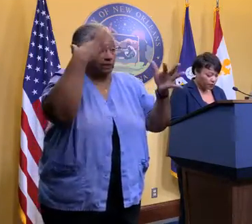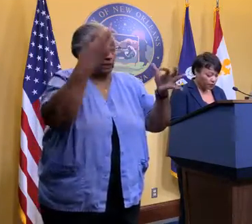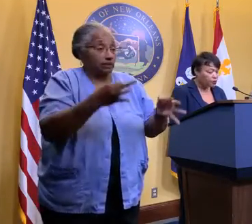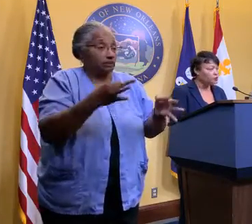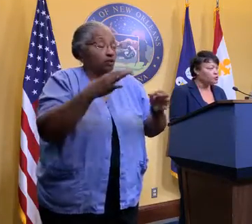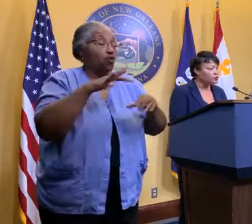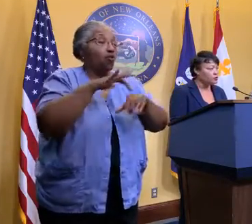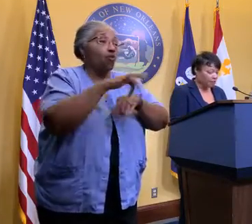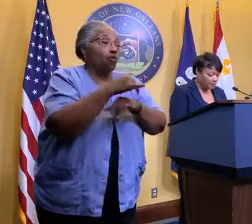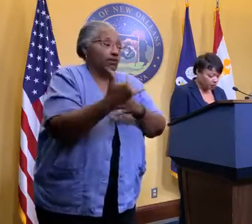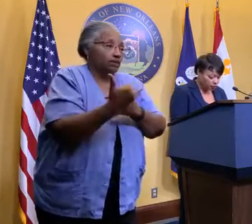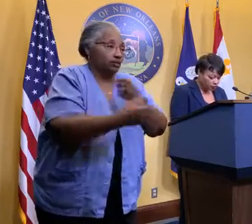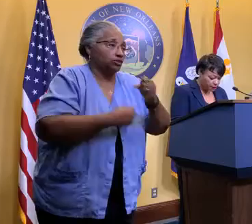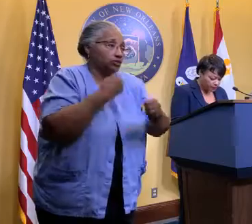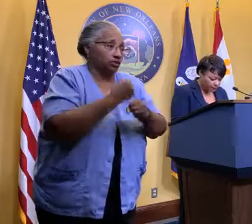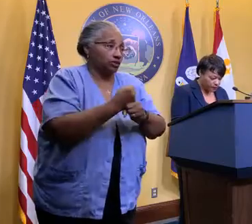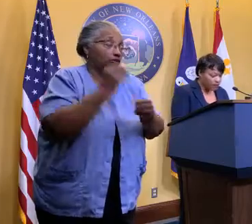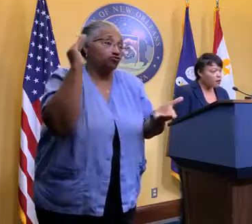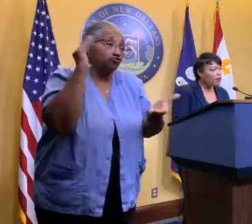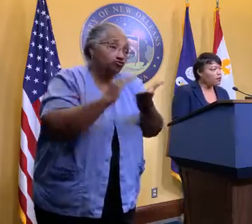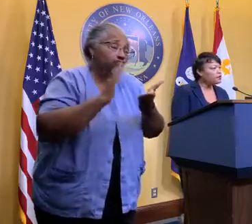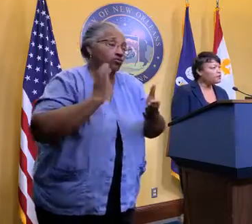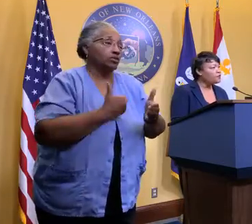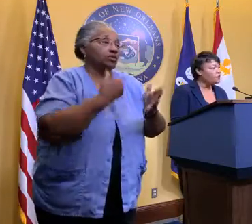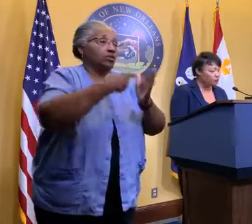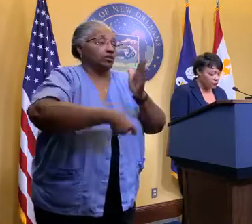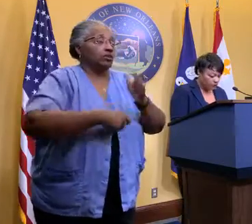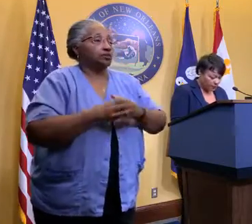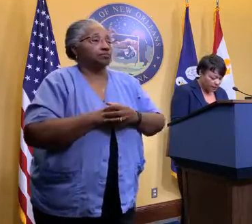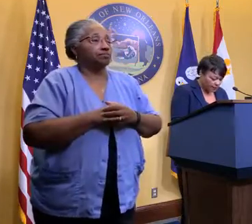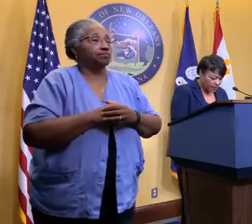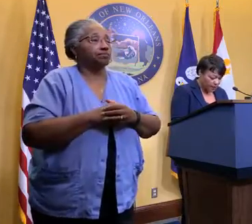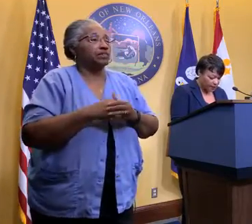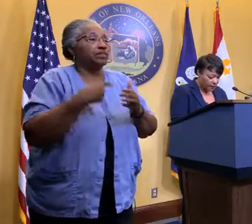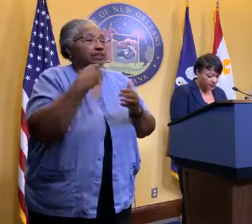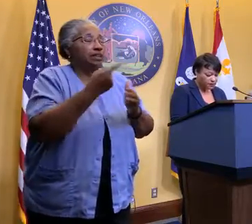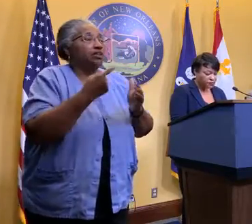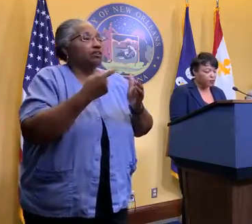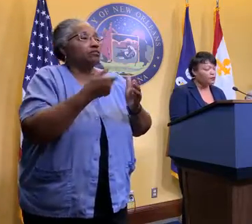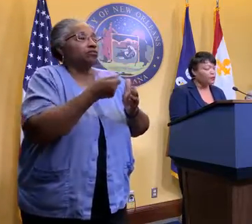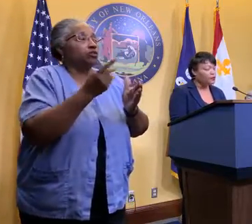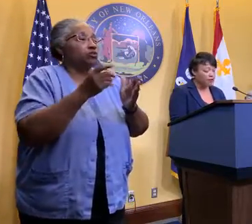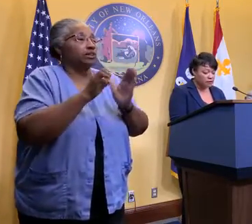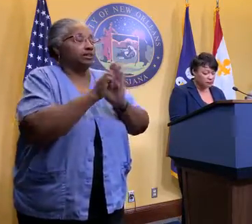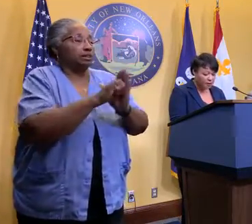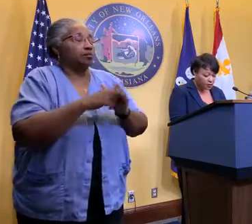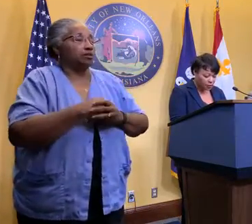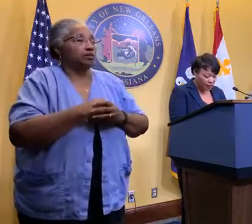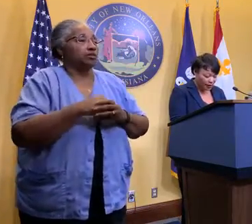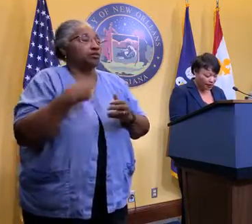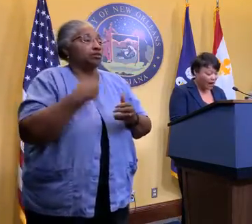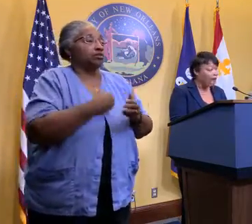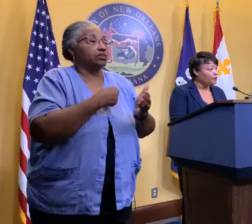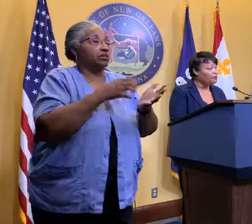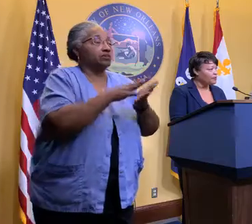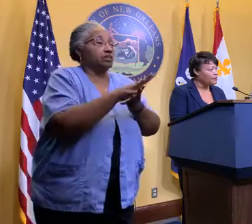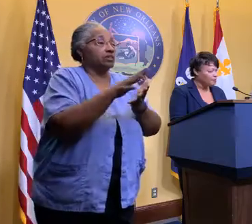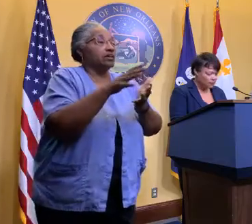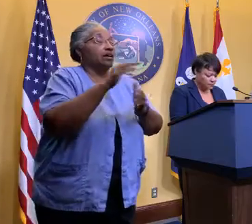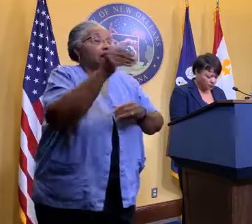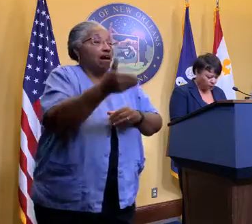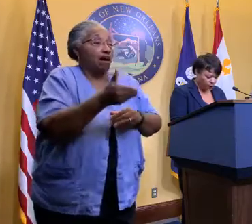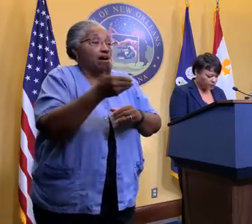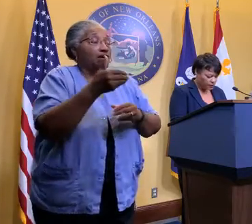earlier this year to reduce expenditures. Give you a few of them. To date, we have instituted both expenditure and